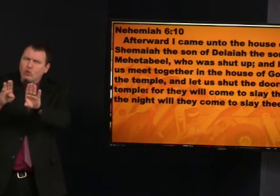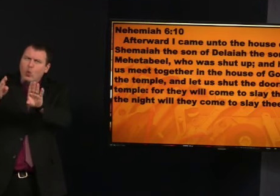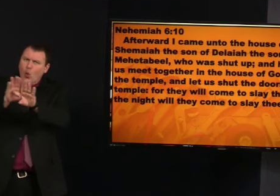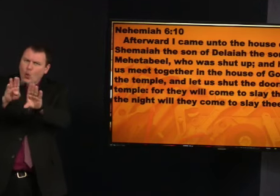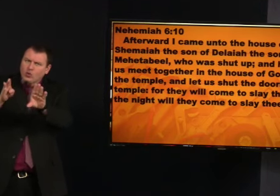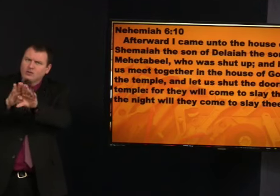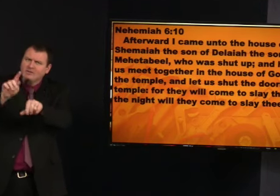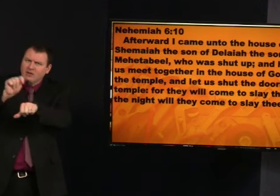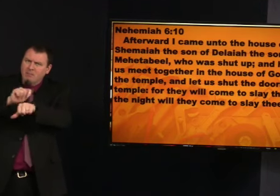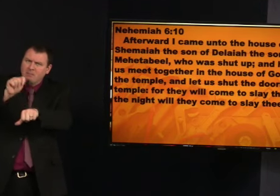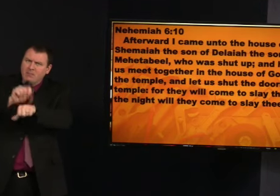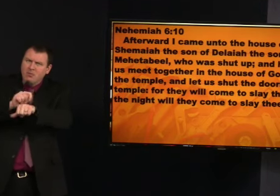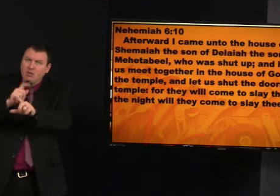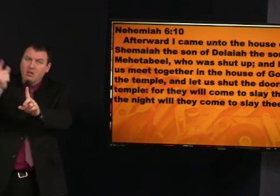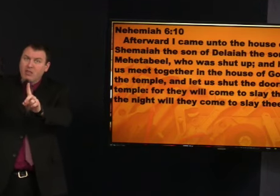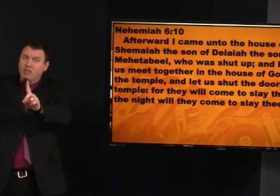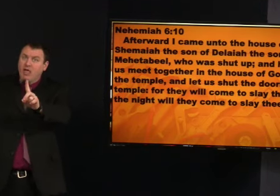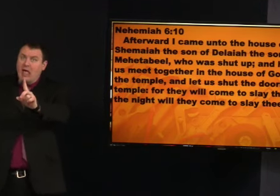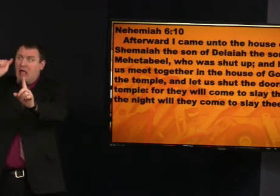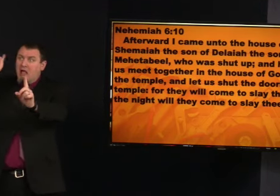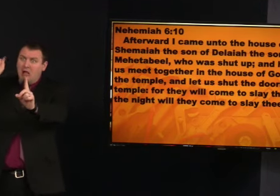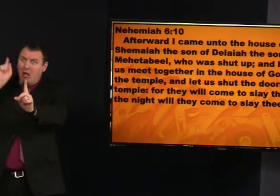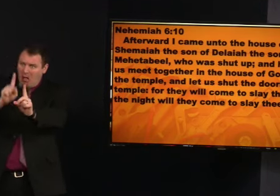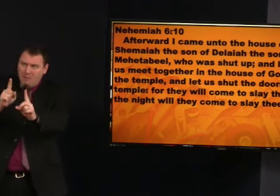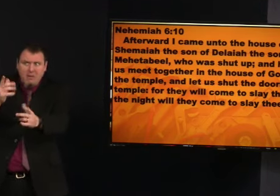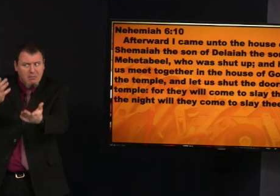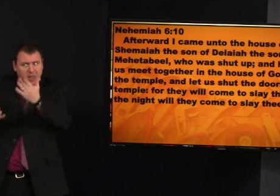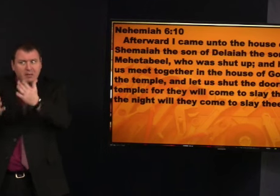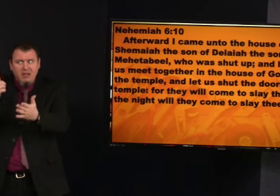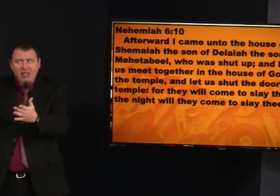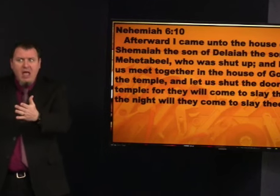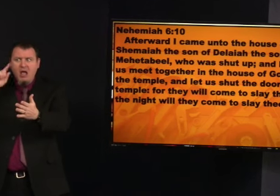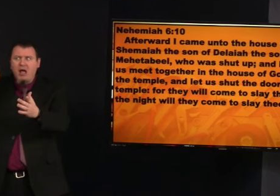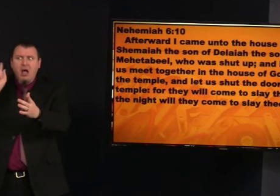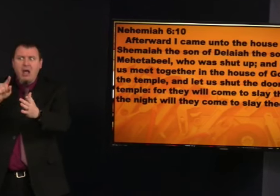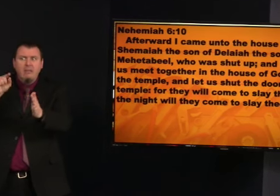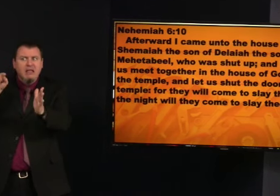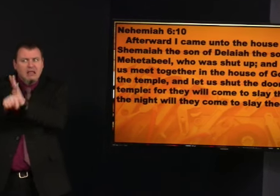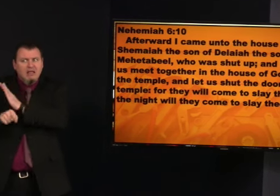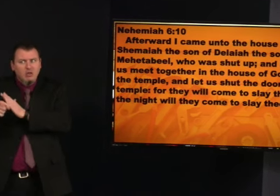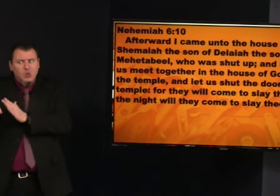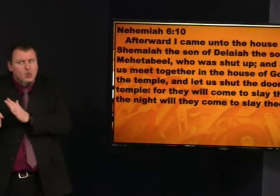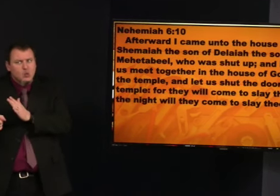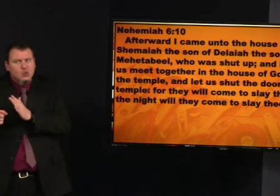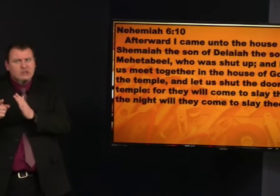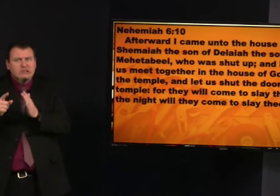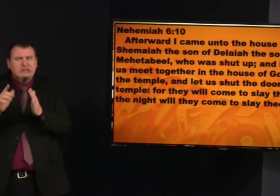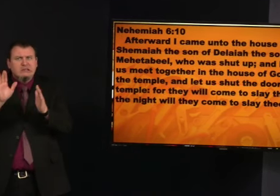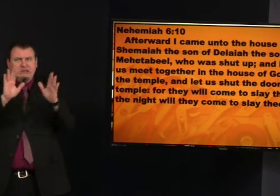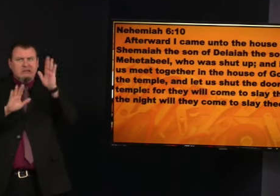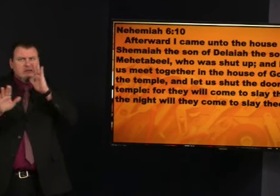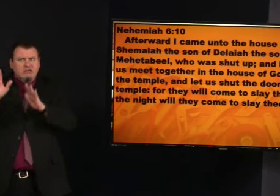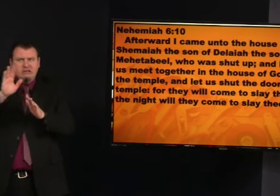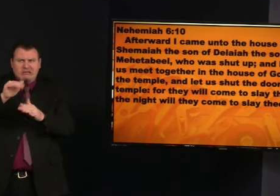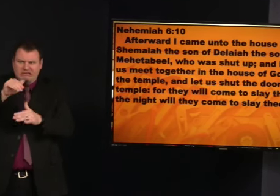And let us shut the doors of the temple, for when they come, they are probably going to come to kill you.